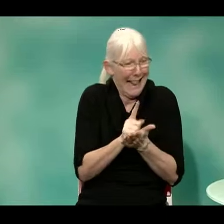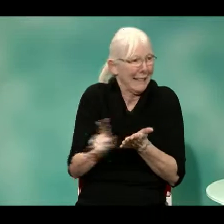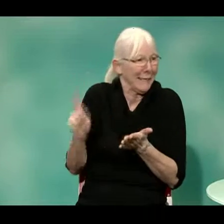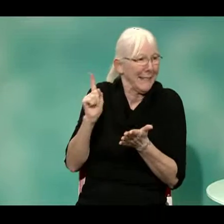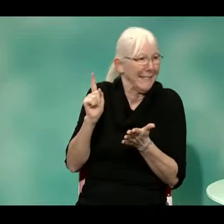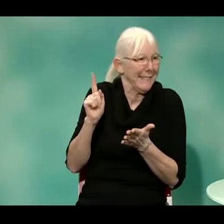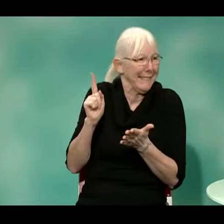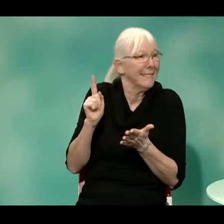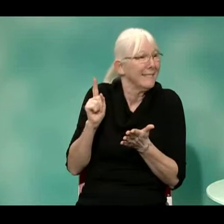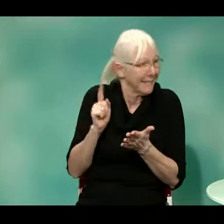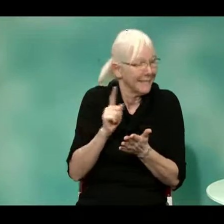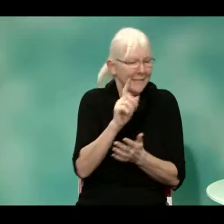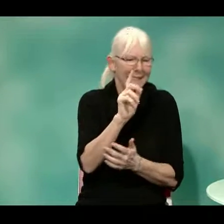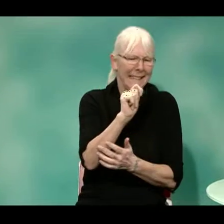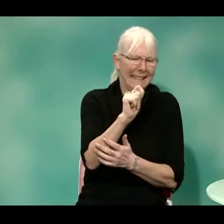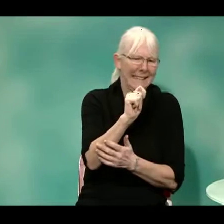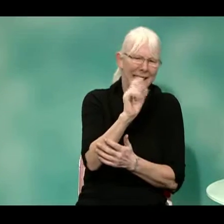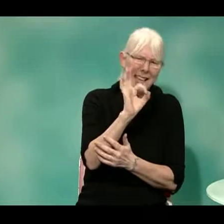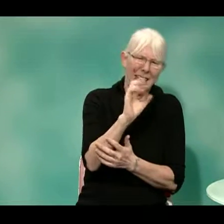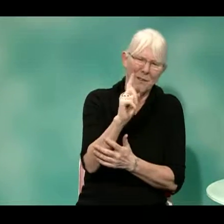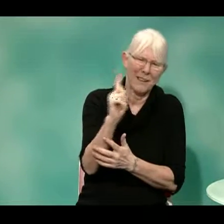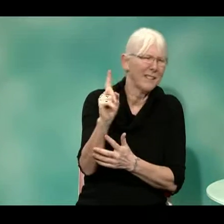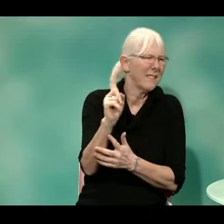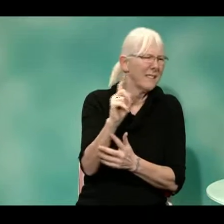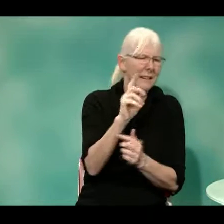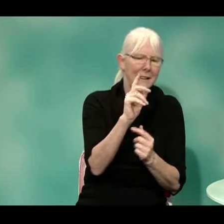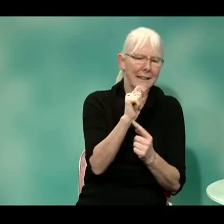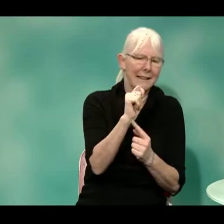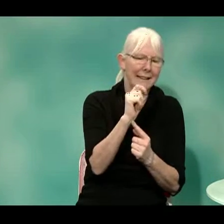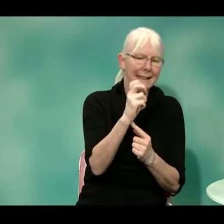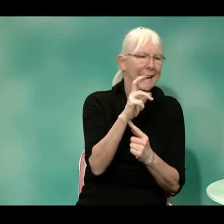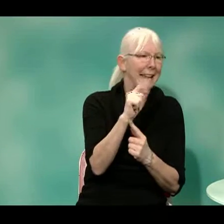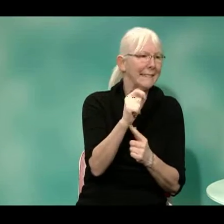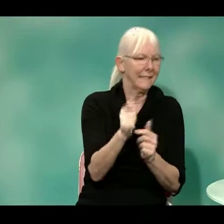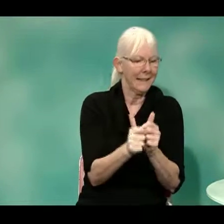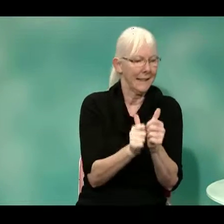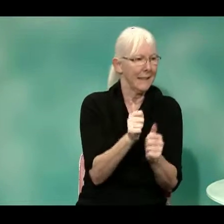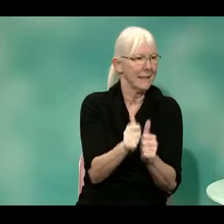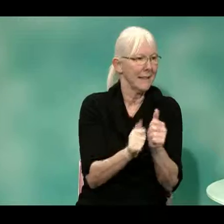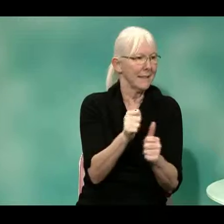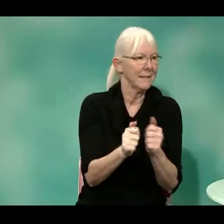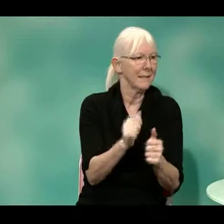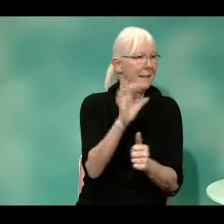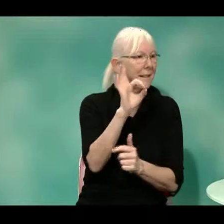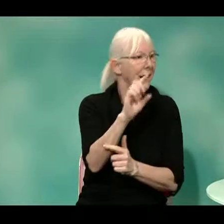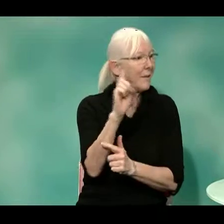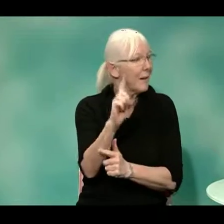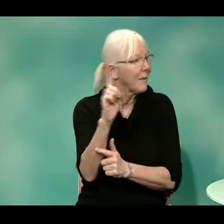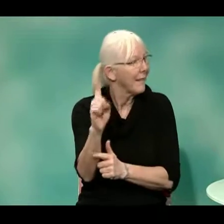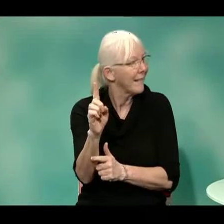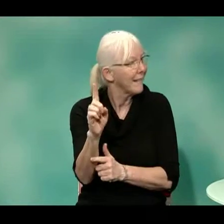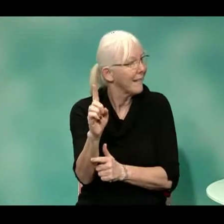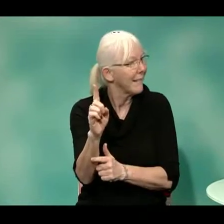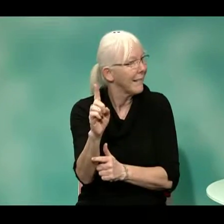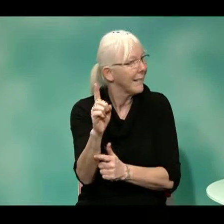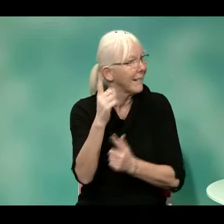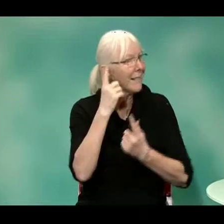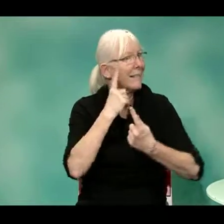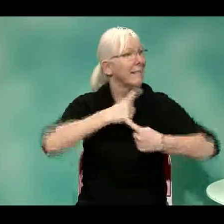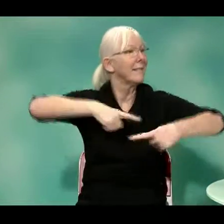And this just, it got started last week actually. just rolled out. And the T is for text. And then you